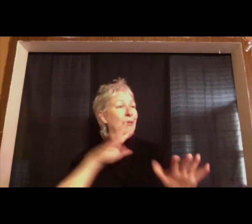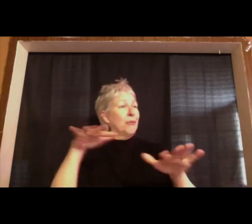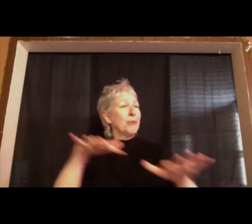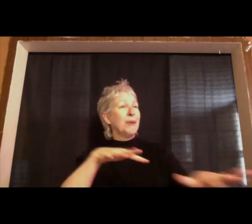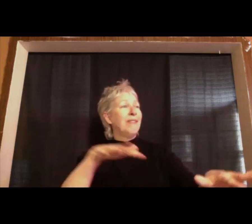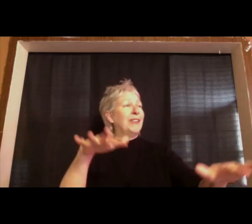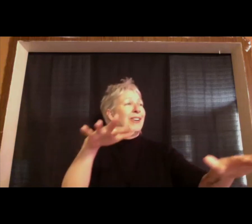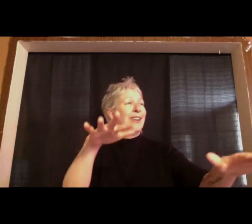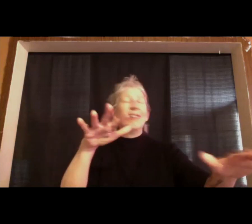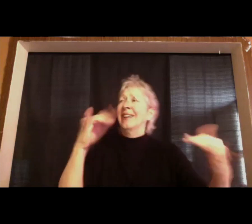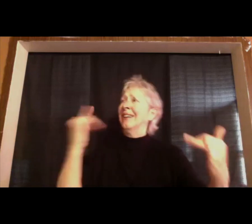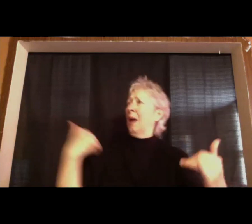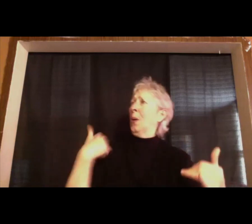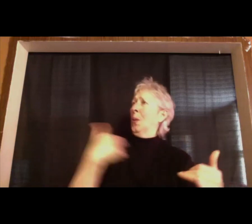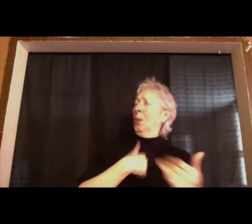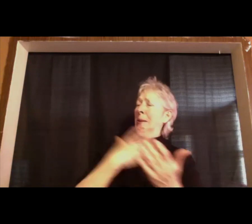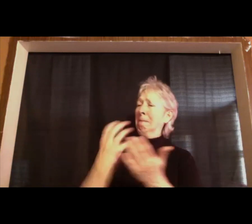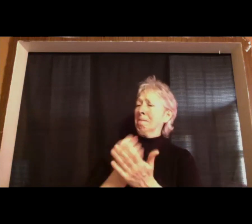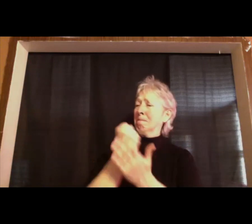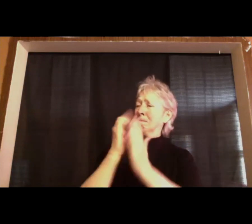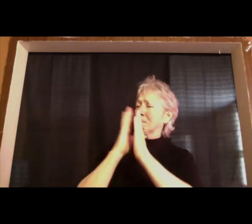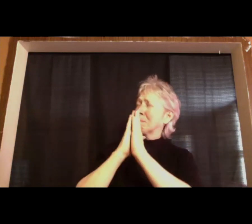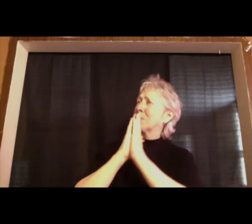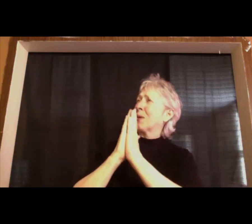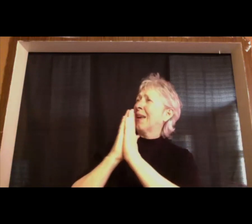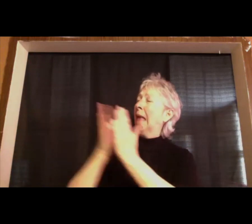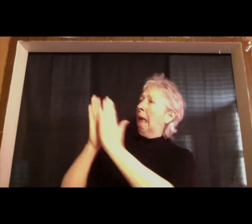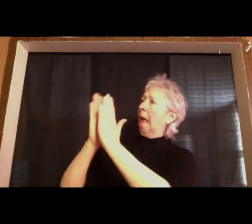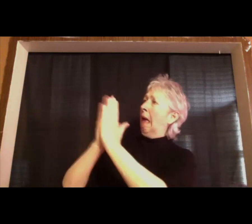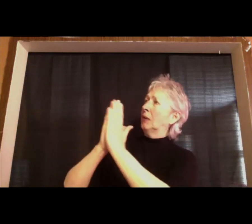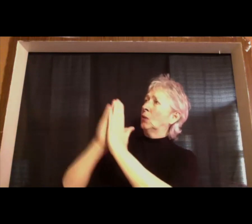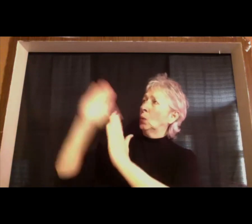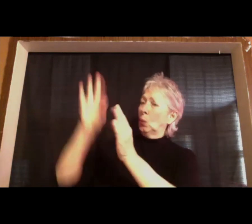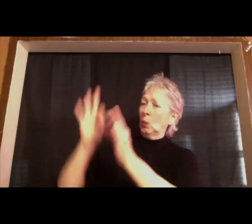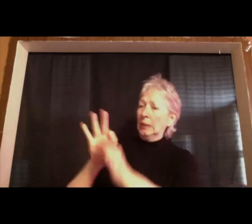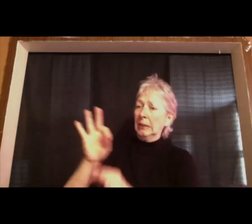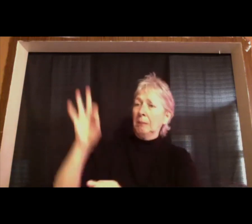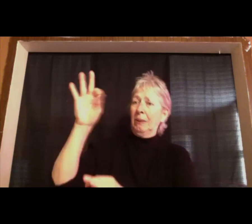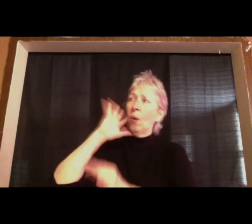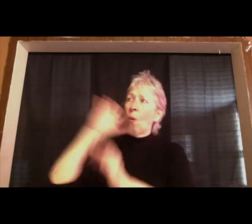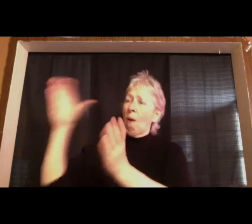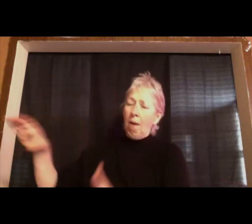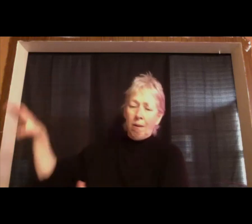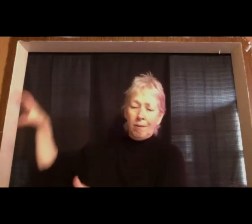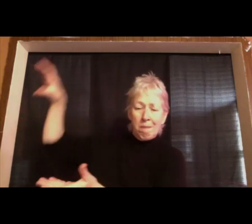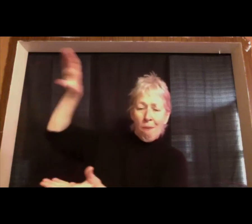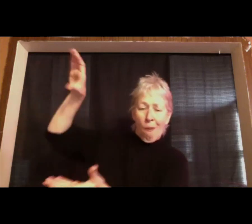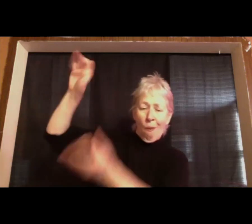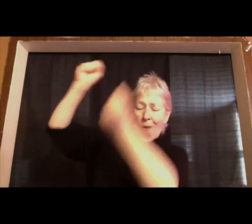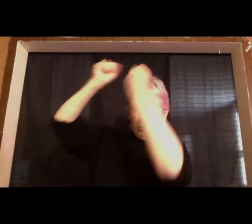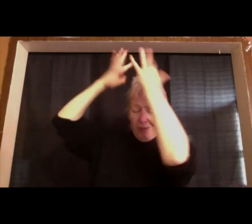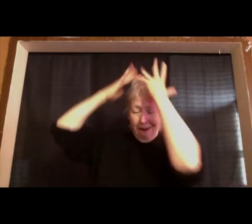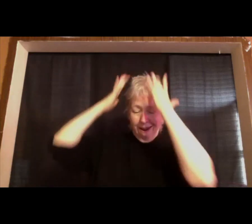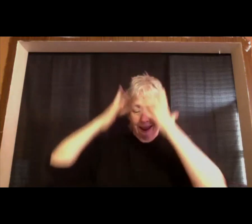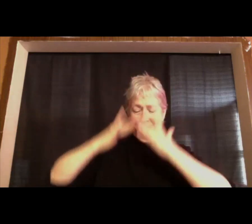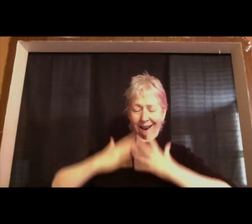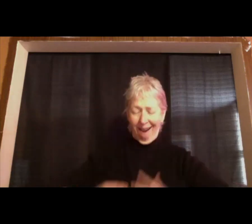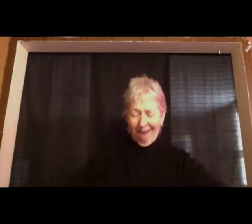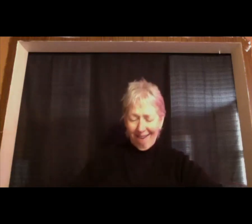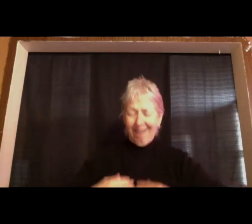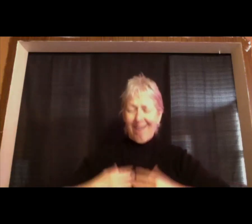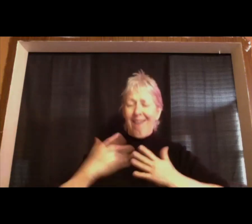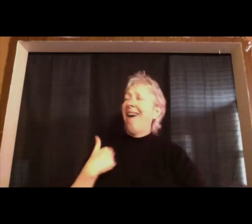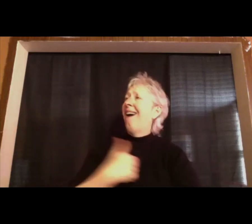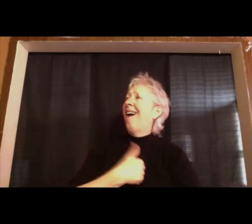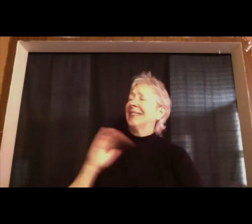pour upon us yet again the spirit of our baptism. Wash away our brokenness. Immerse us in